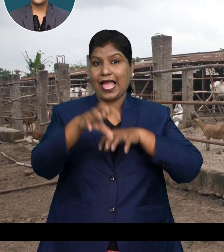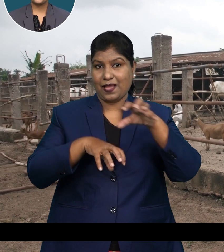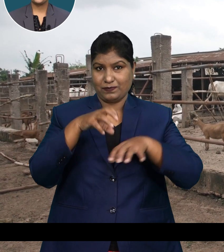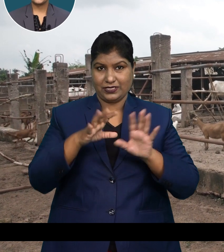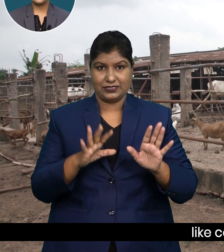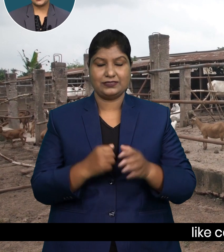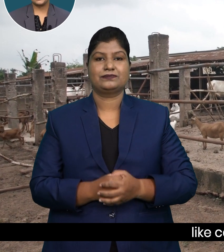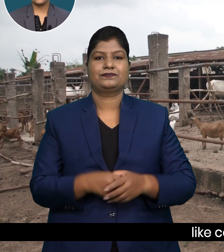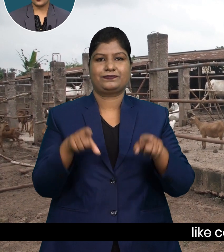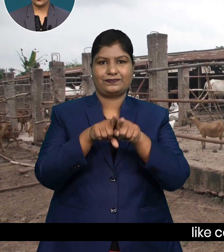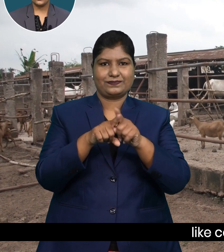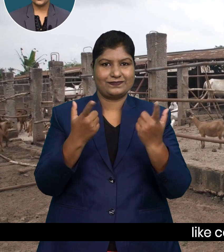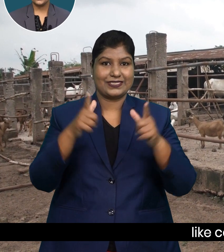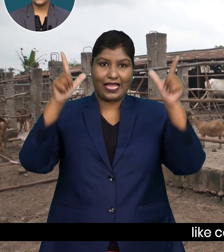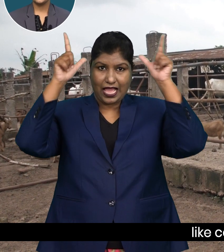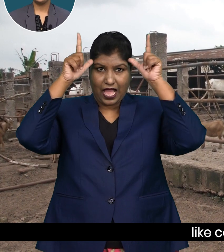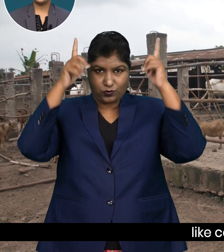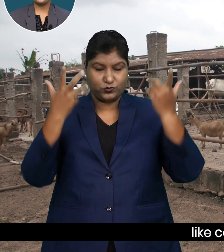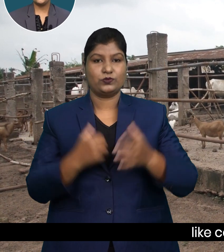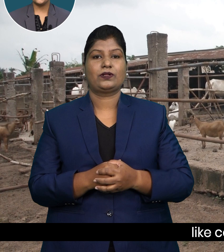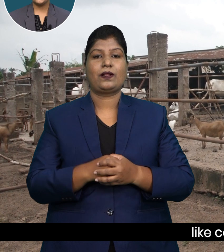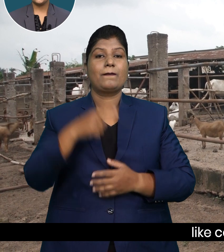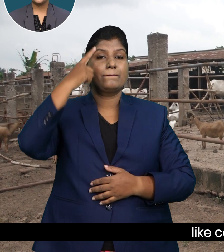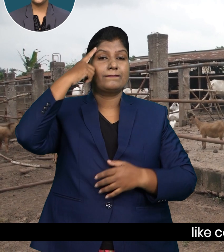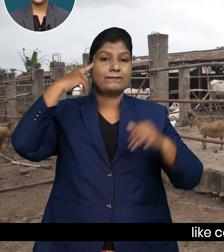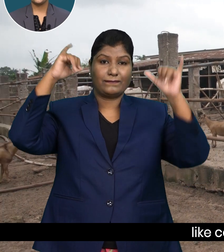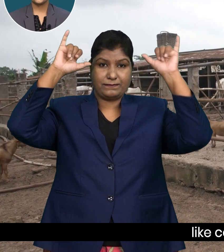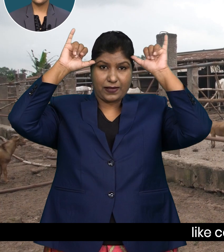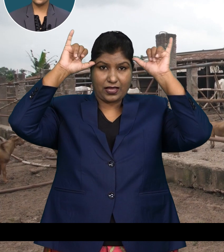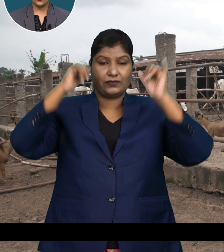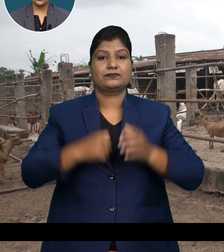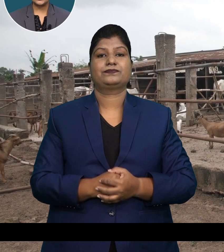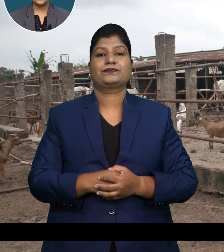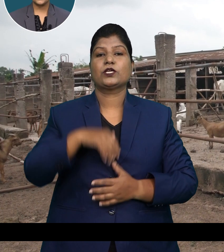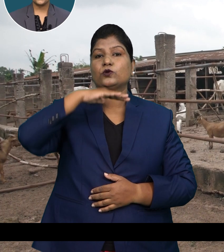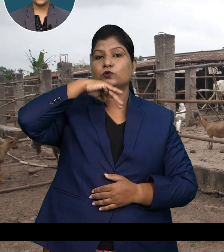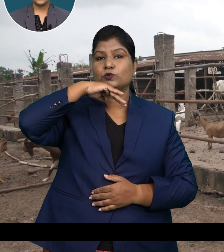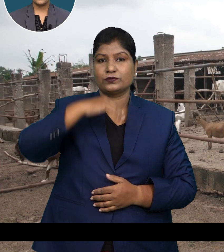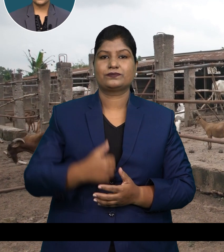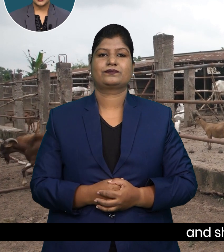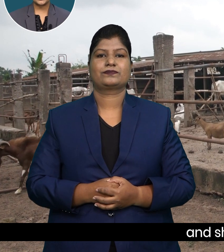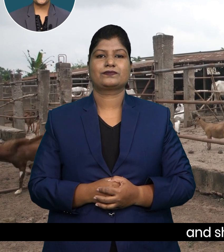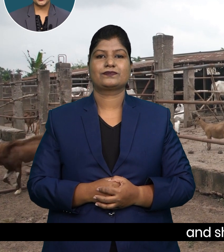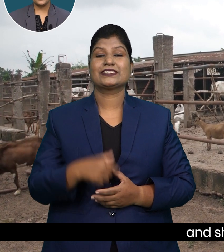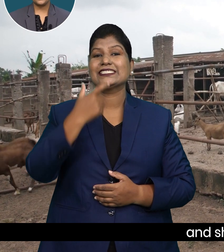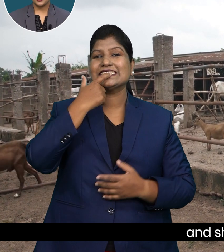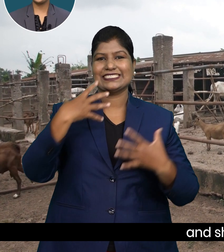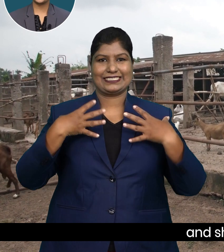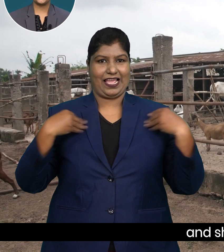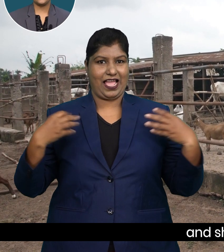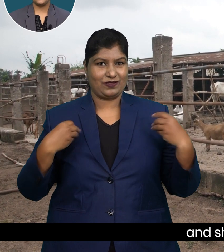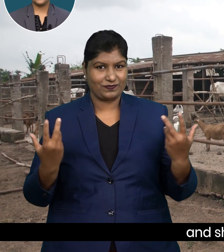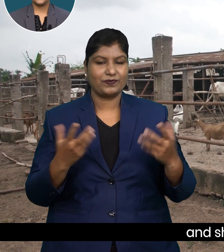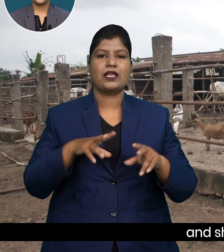Animals like cow, buffaloes, goats, and sheep